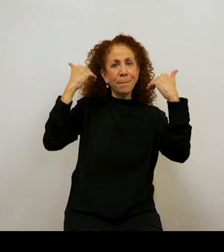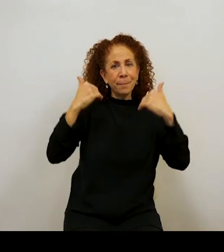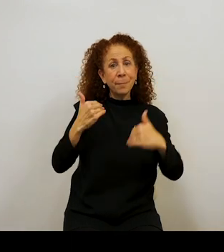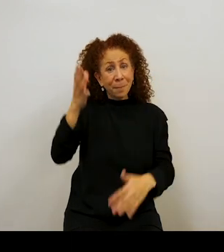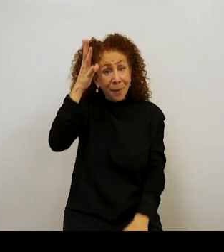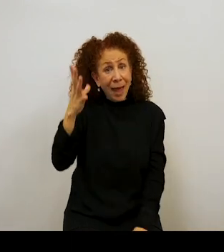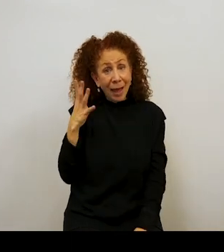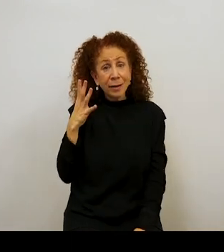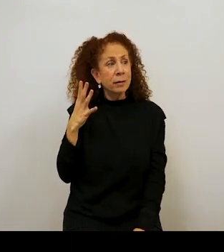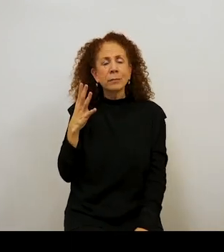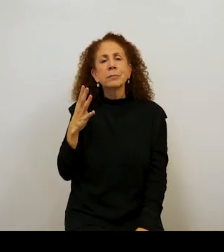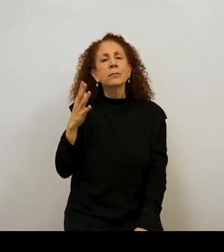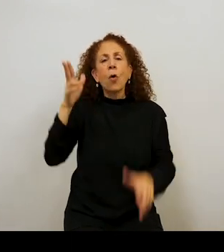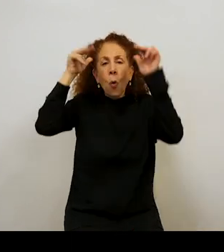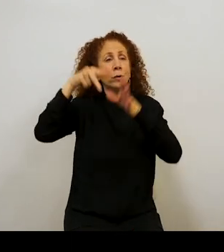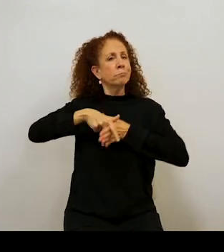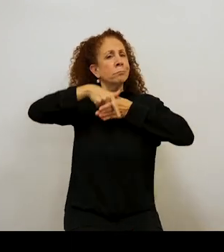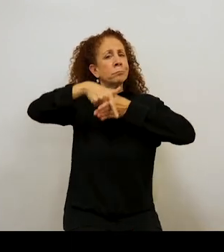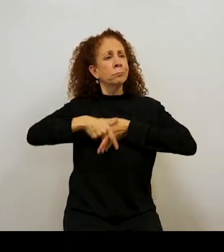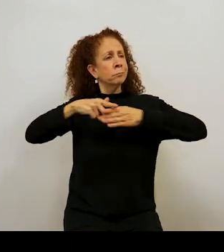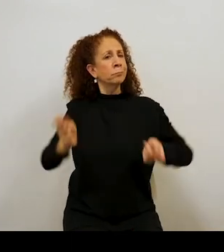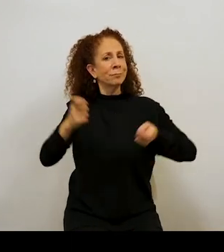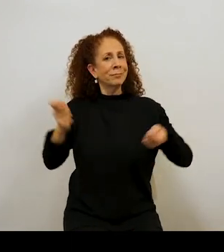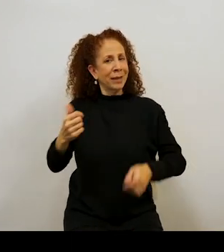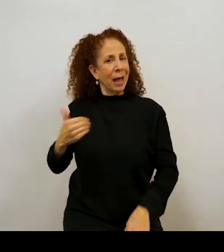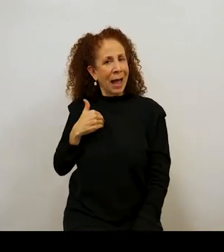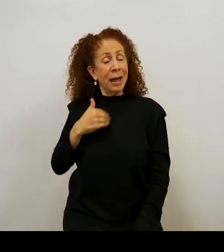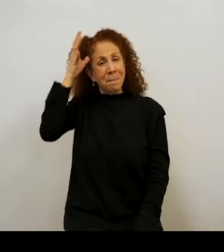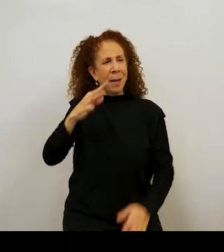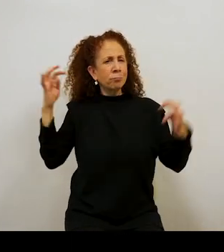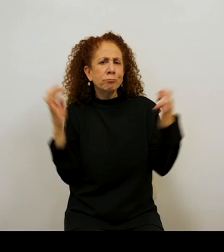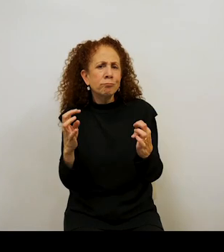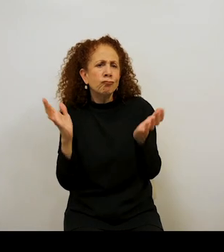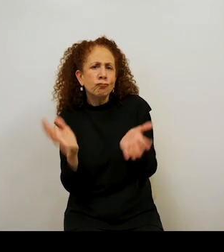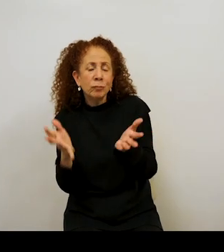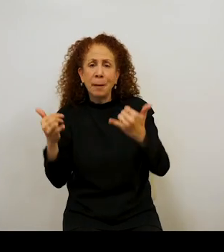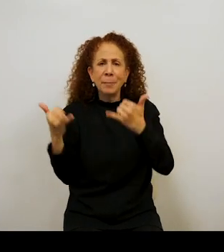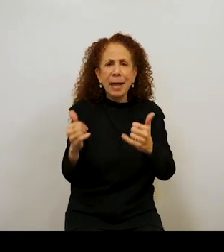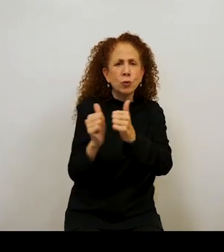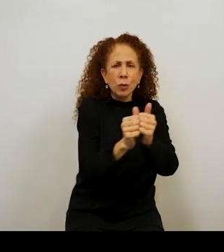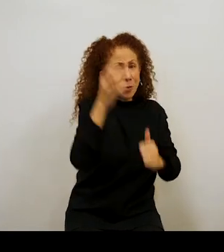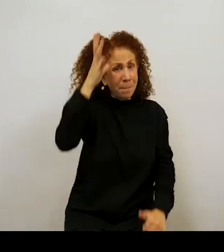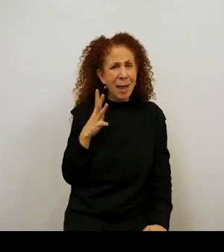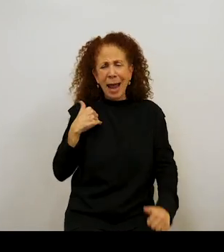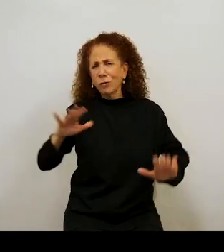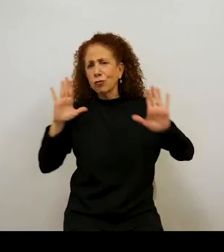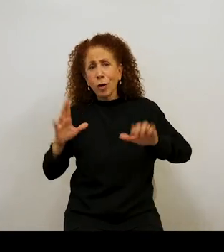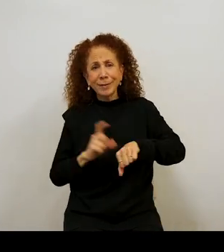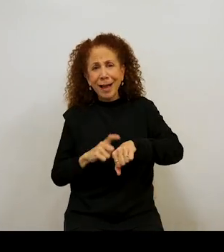men riding down on horseback down a street. Mm-hmm. You have men sitting together, men playing together, men having a great